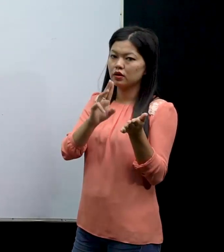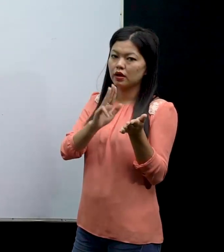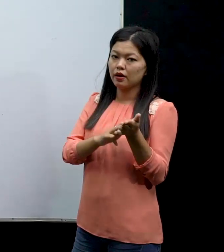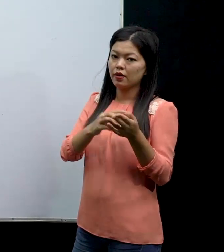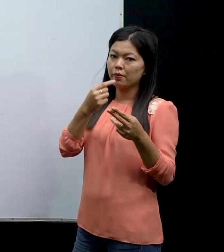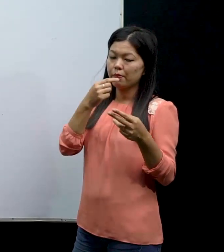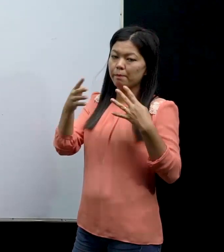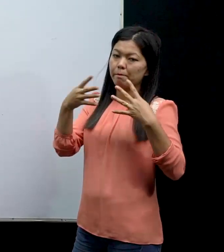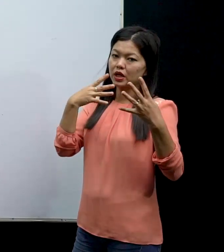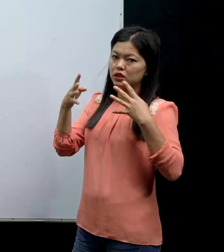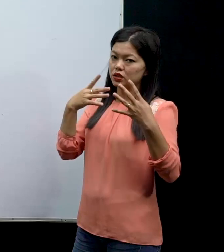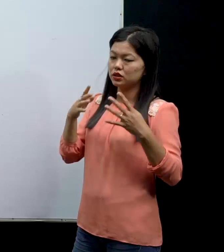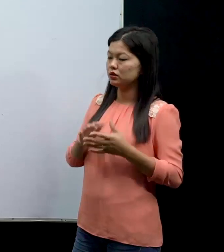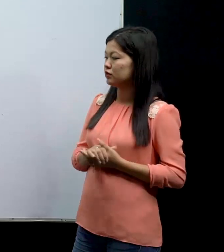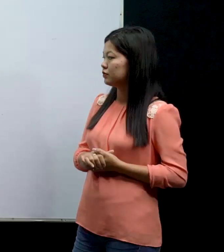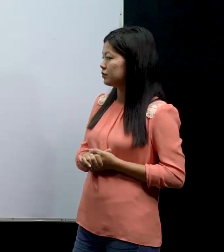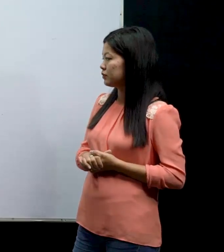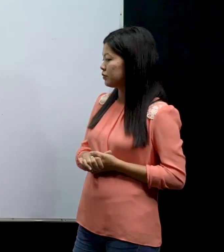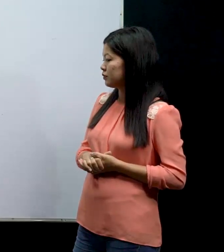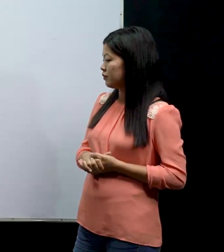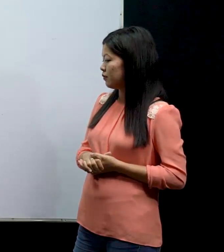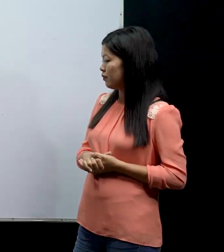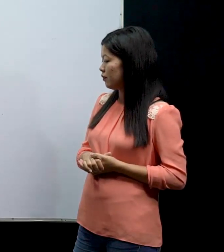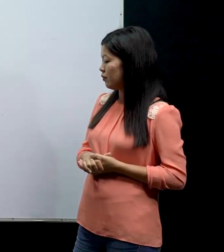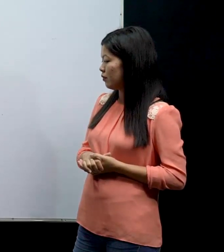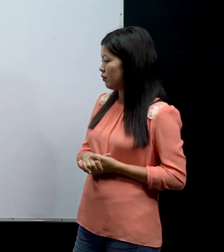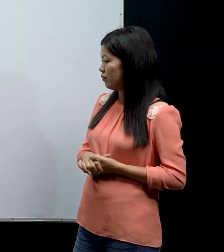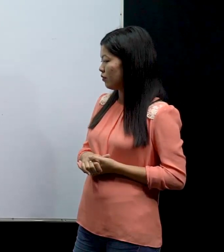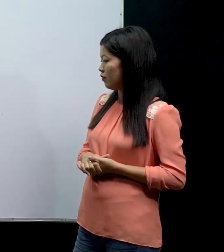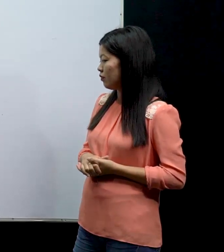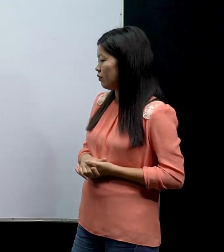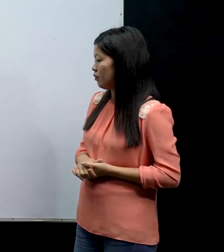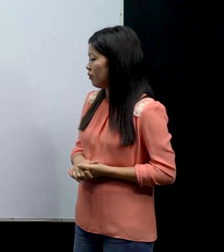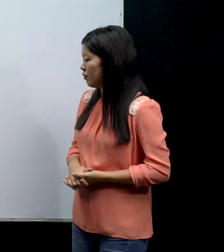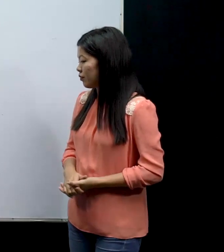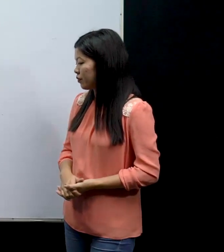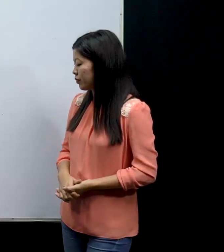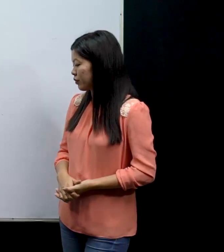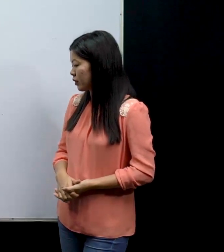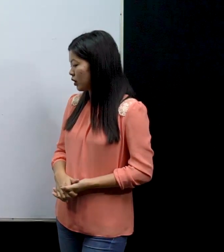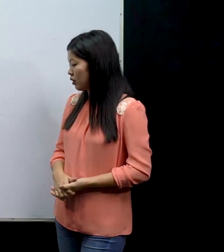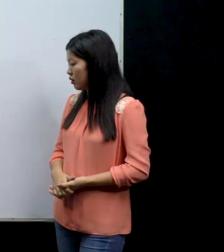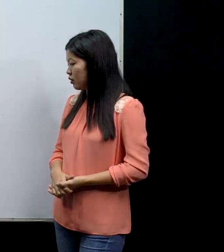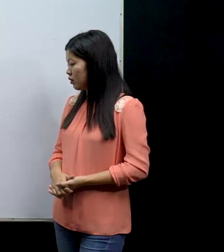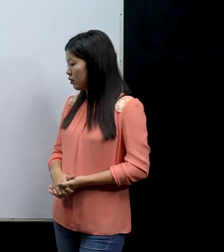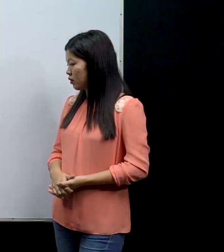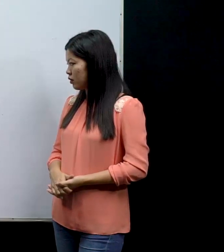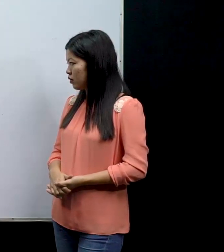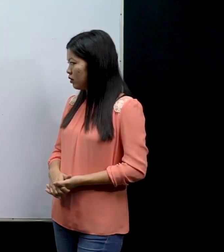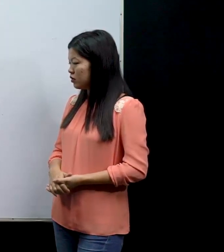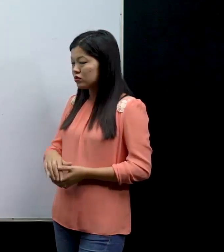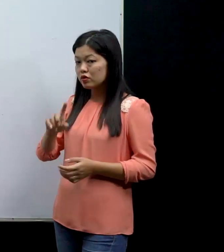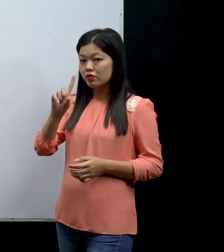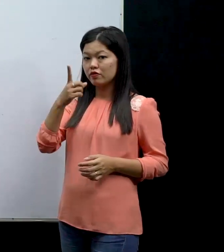even here, see, now we already got the chemical formula, Na2O, right? So we started with a metal and then we're ending with a